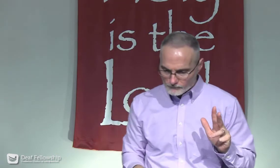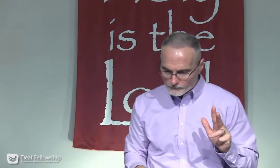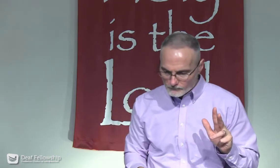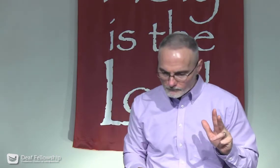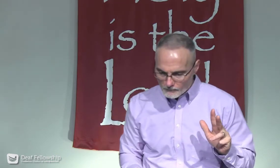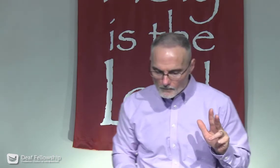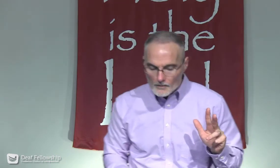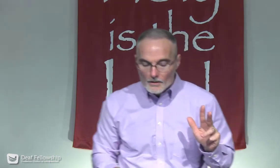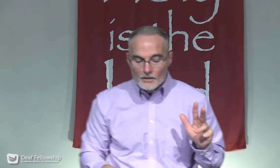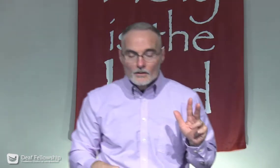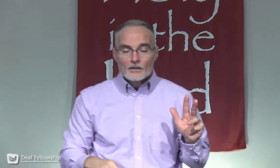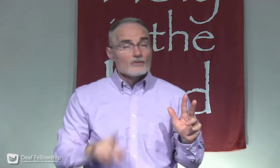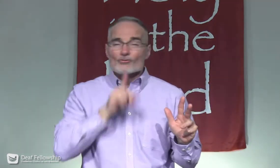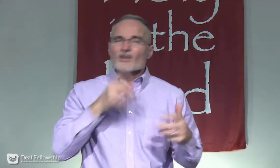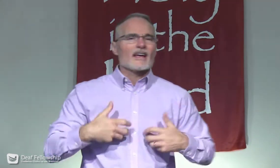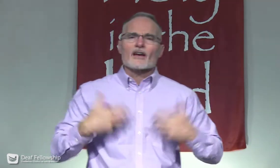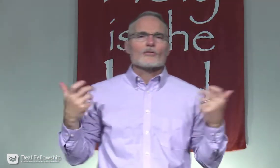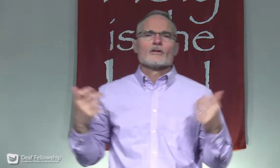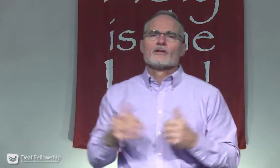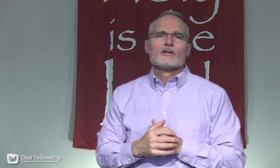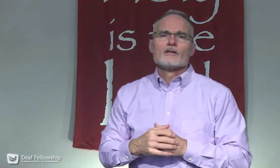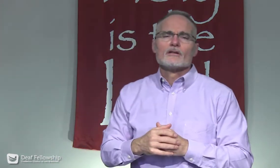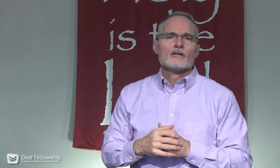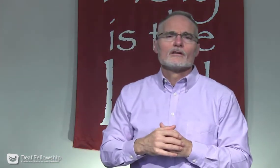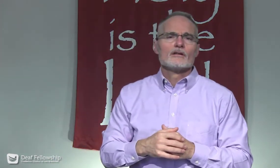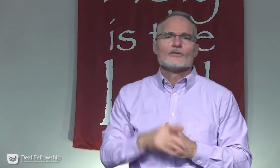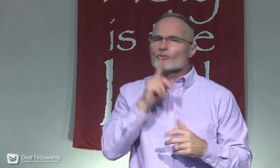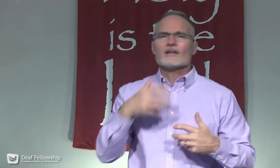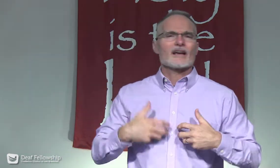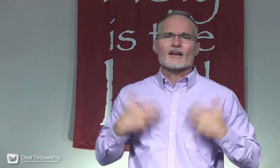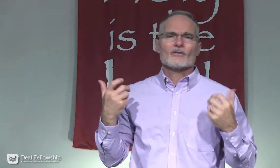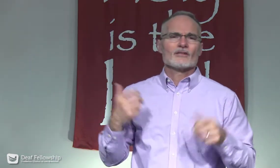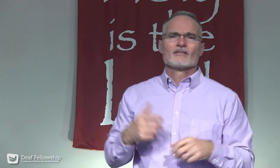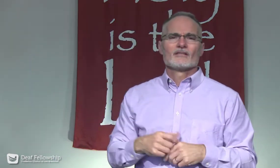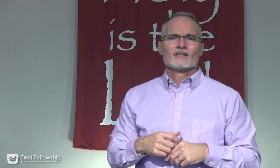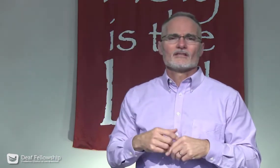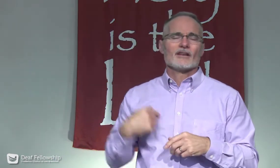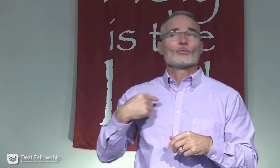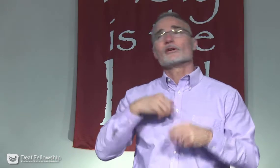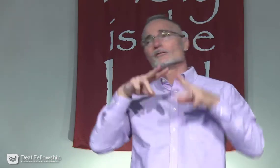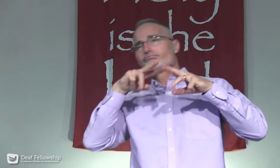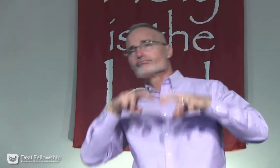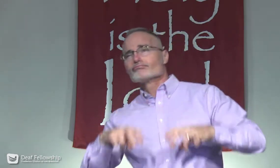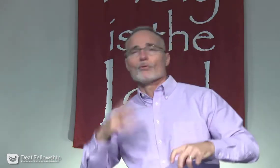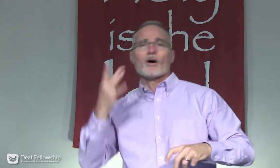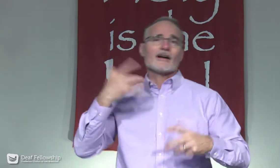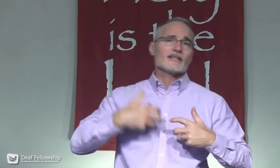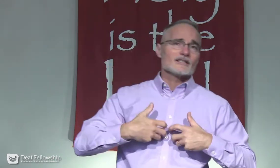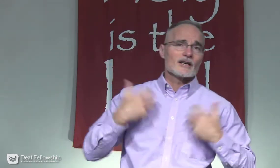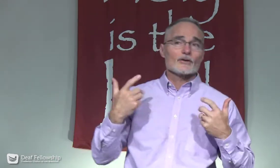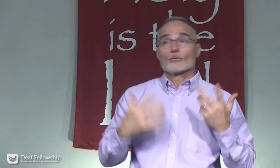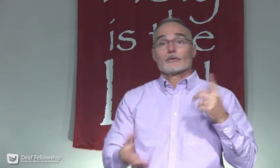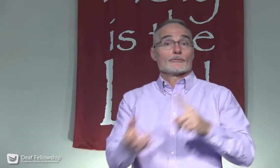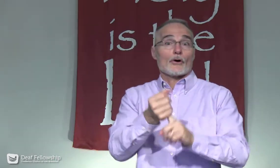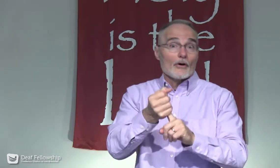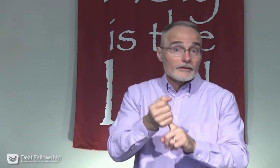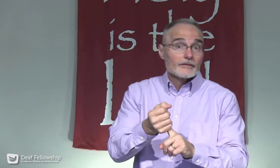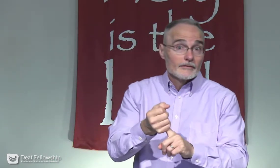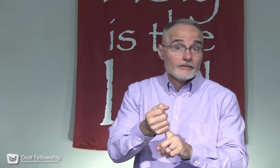anyway, so then the other guy is on the right side. And it starts with him. He's angry. He's angry. And we could try